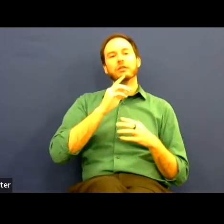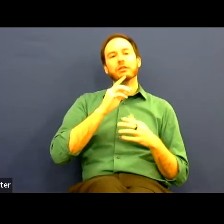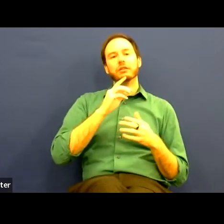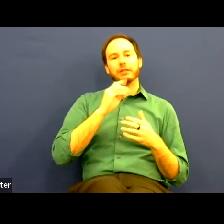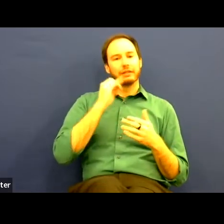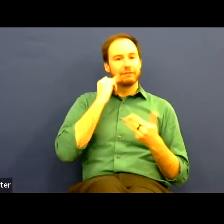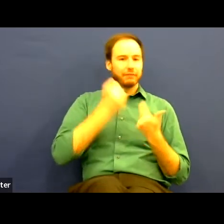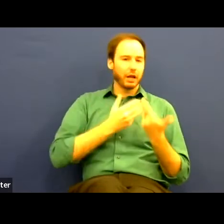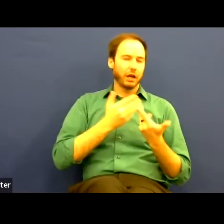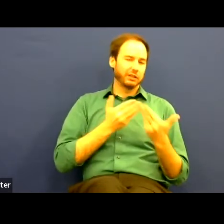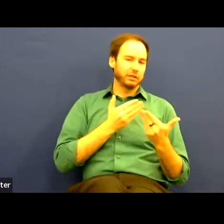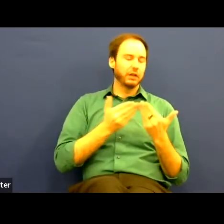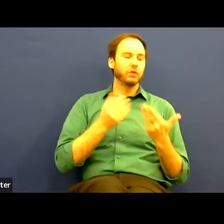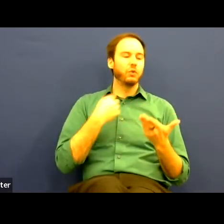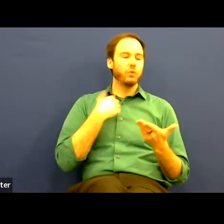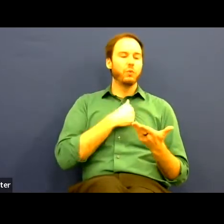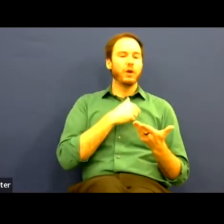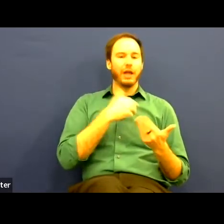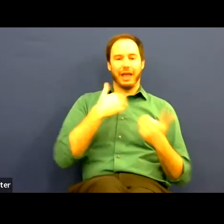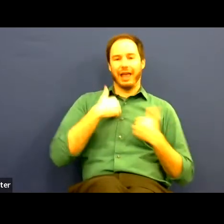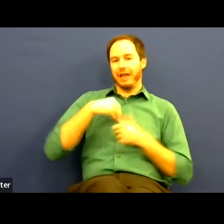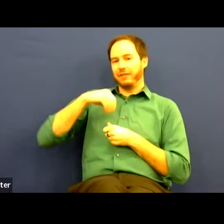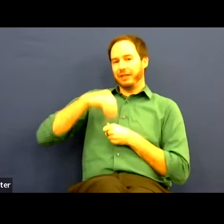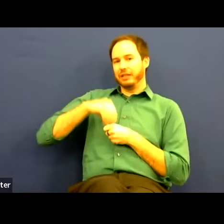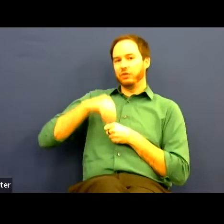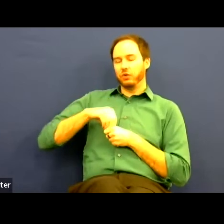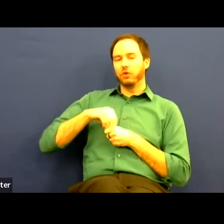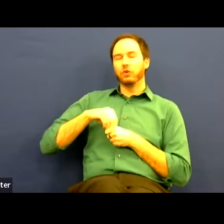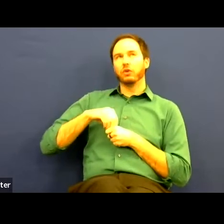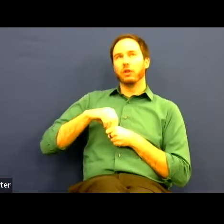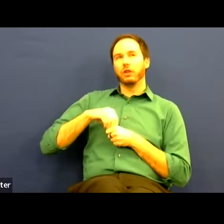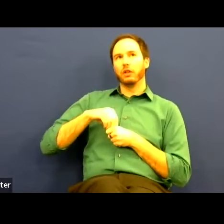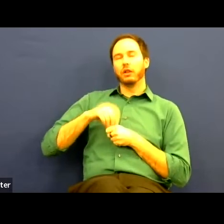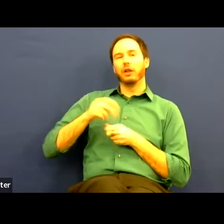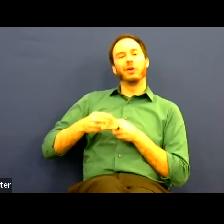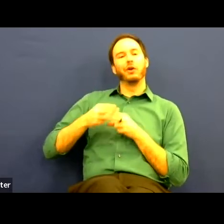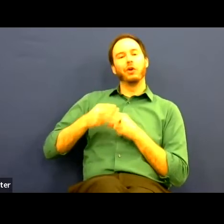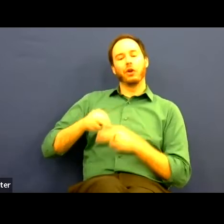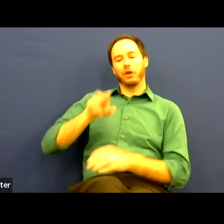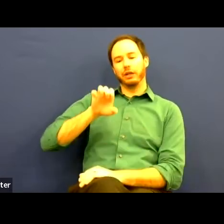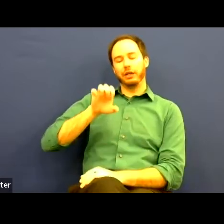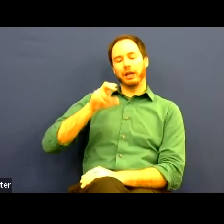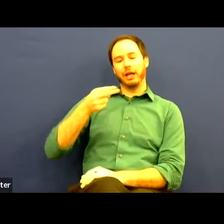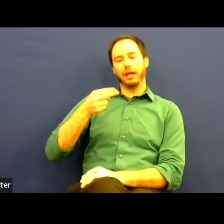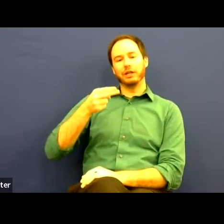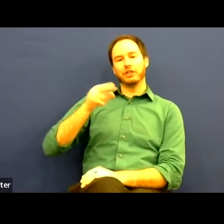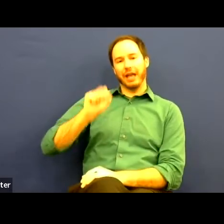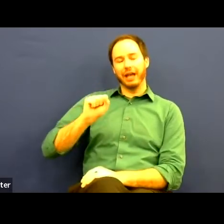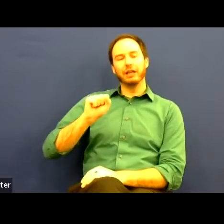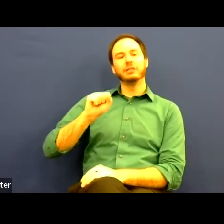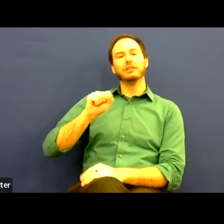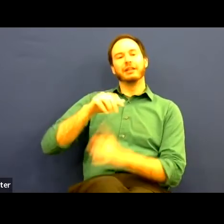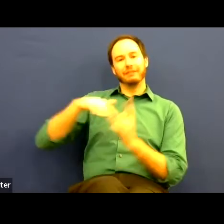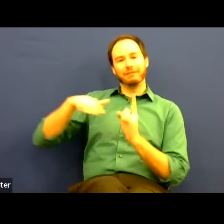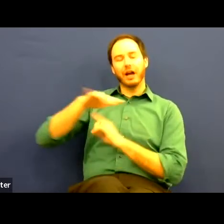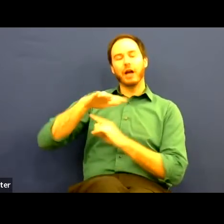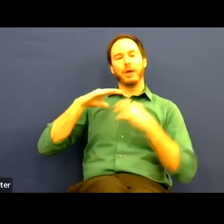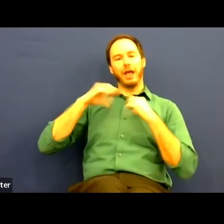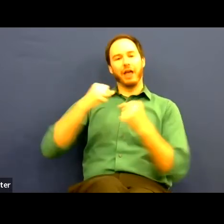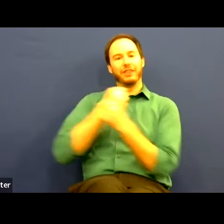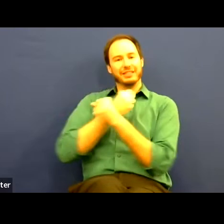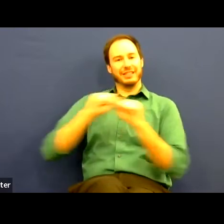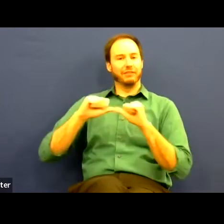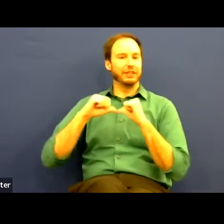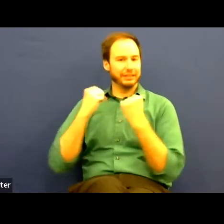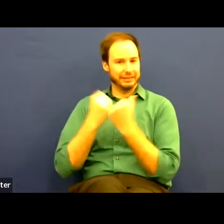So we also have an internal, what we call EH&S, Environmental Health and Safety Team, that is